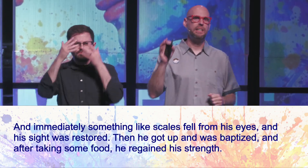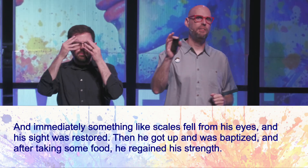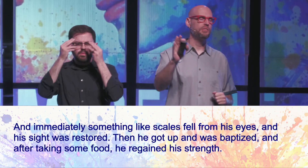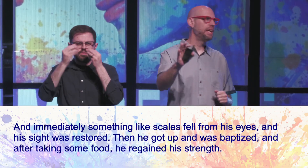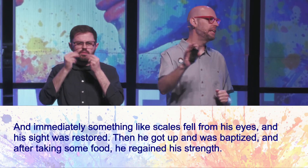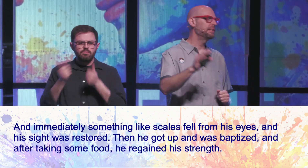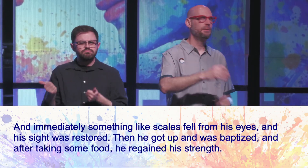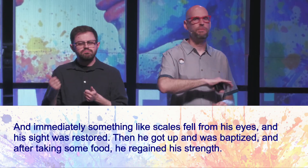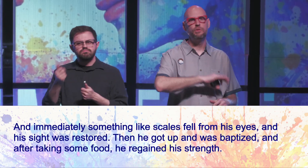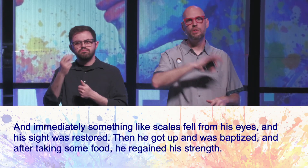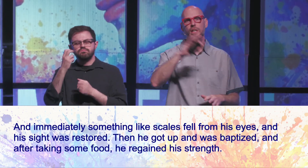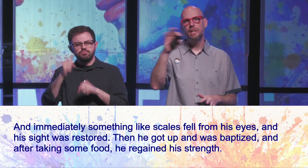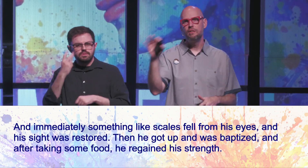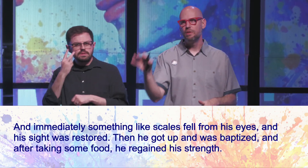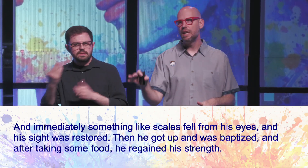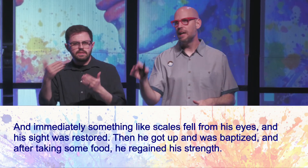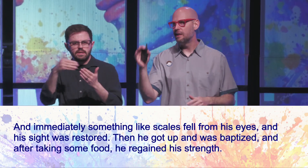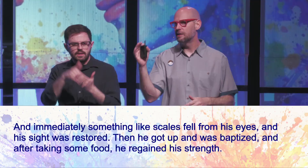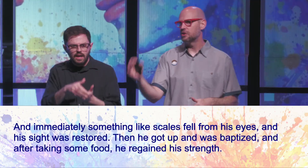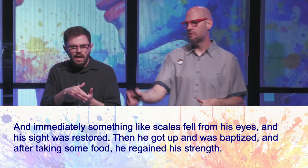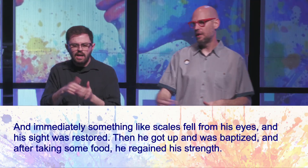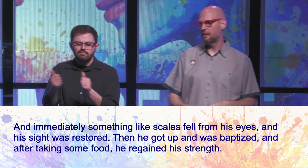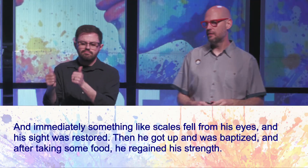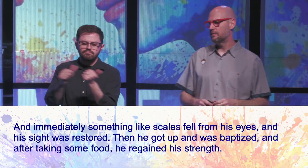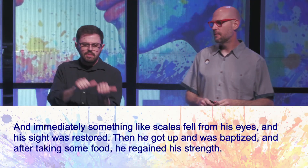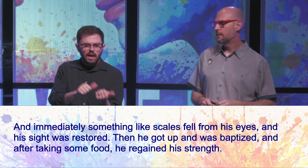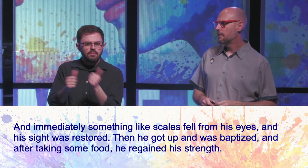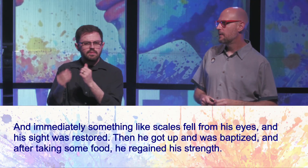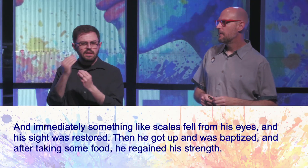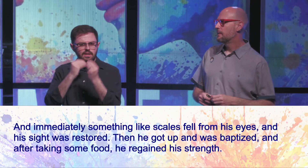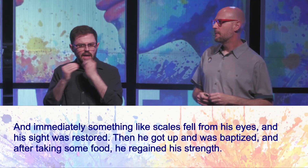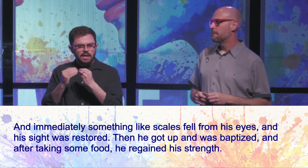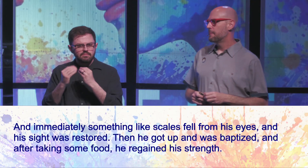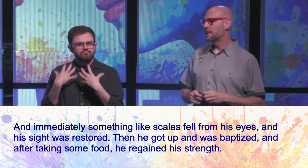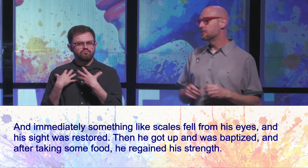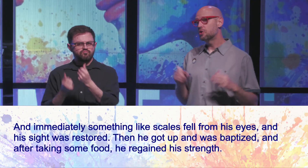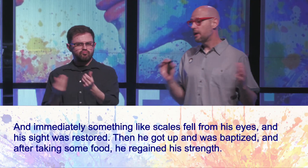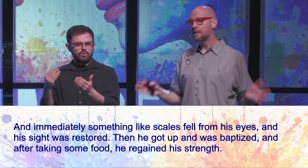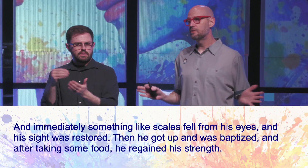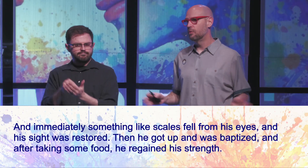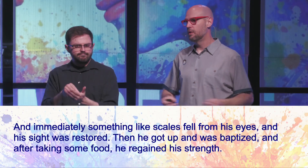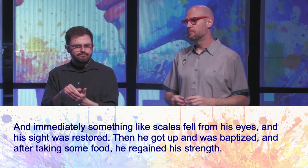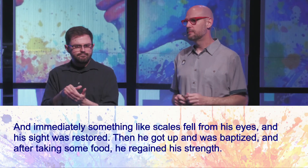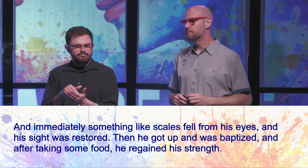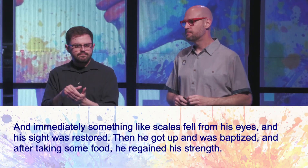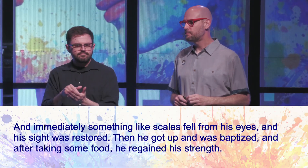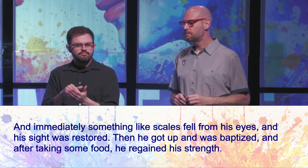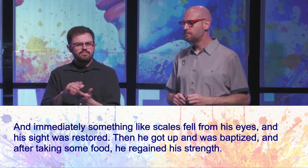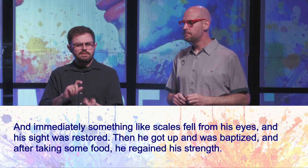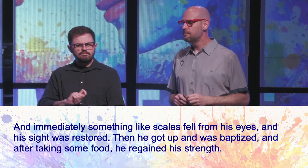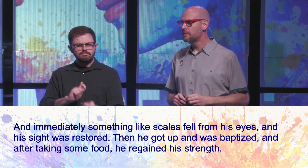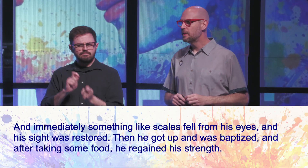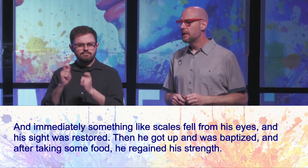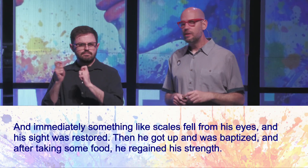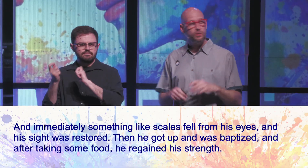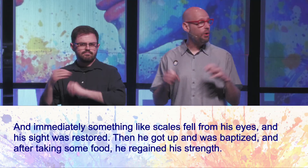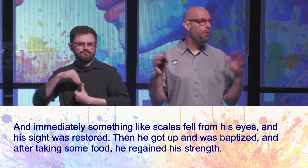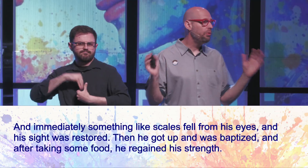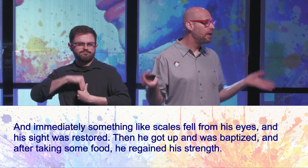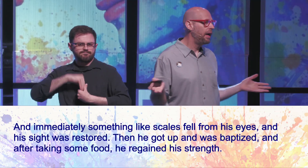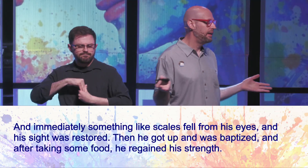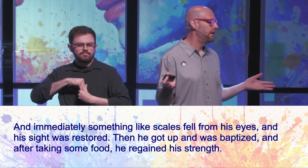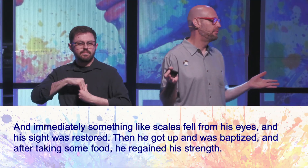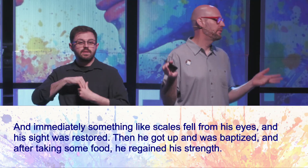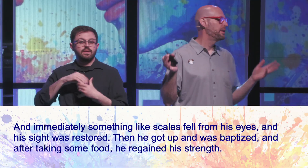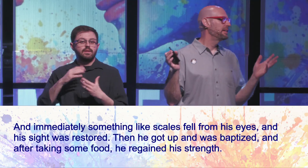baptized, and after taking some food, he regained his strength. And he was transformed. Now, there's a